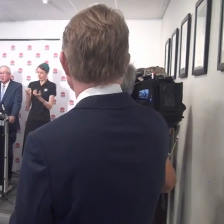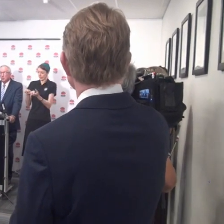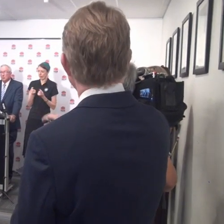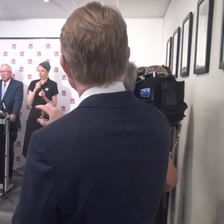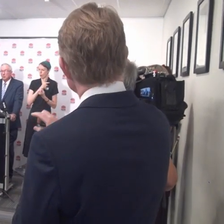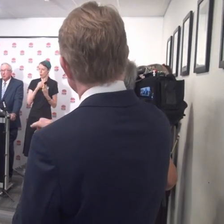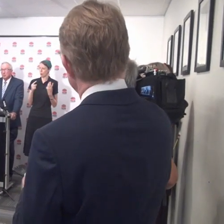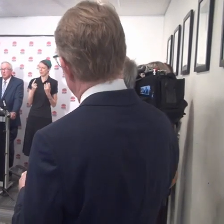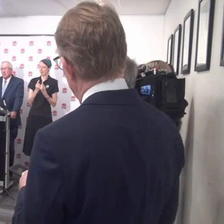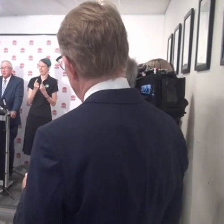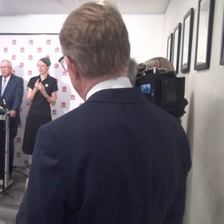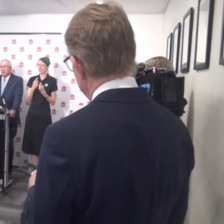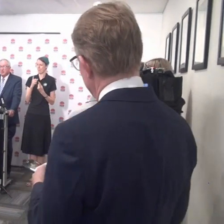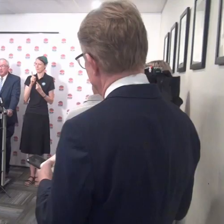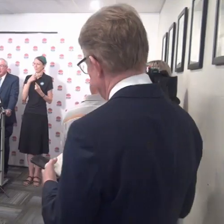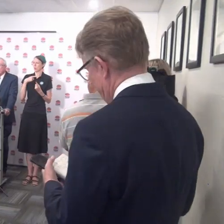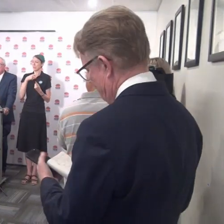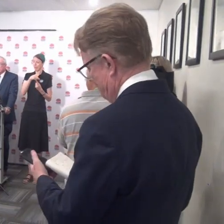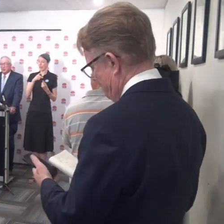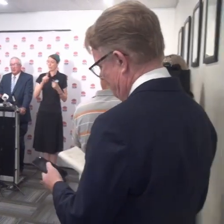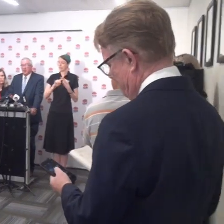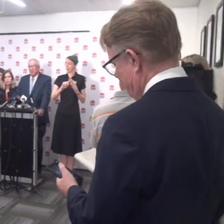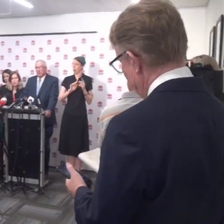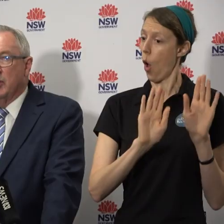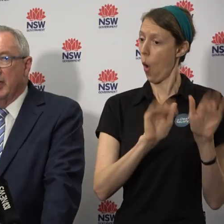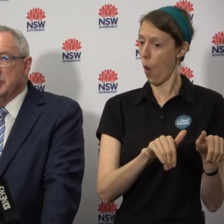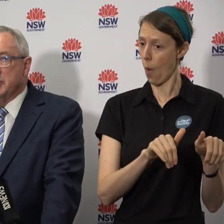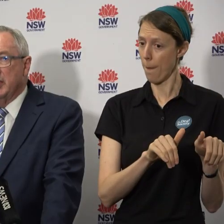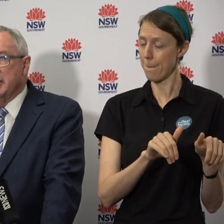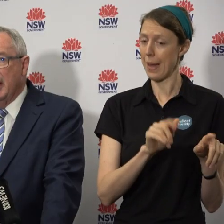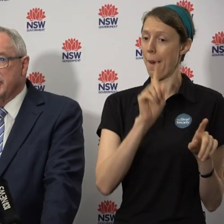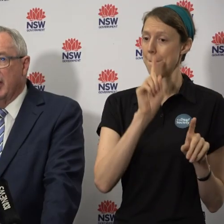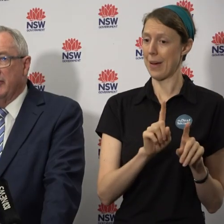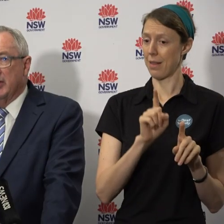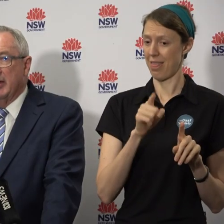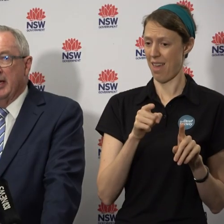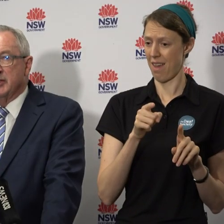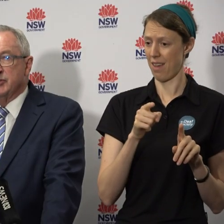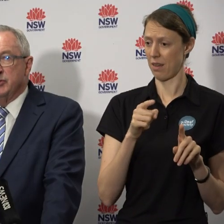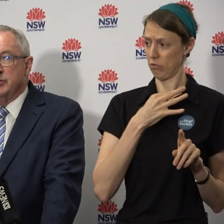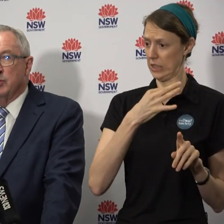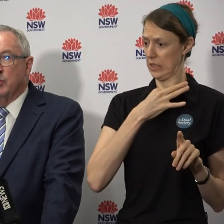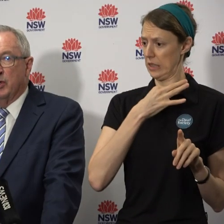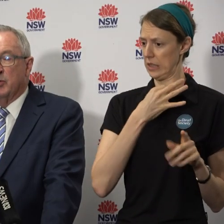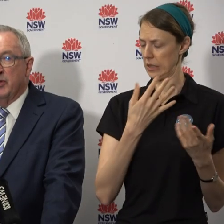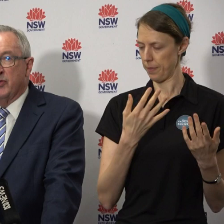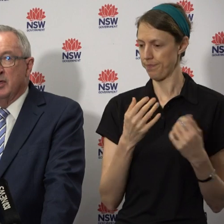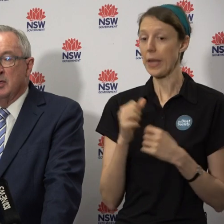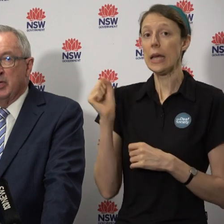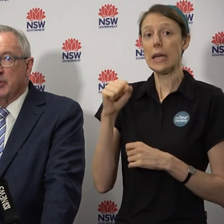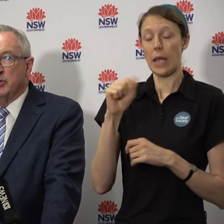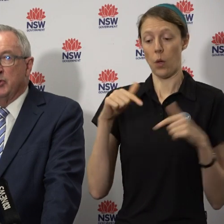particularly vulnerable but still in the community? Certainly there are hospital in the home arrangements where our staff are going out to work